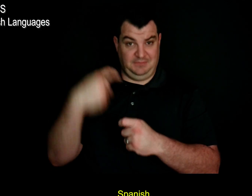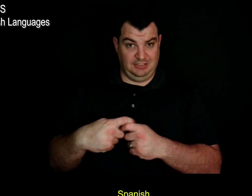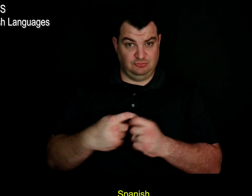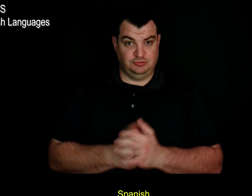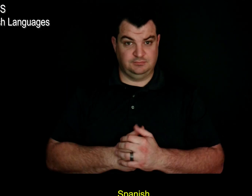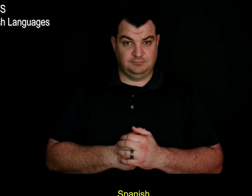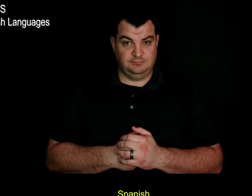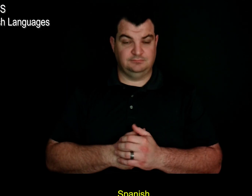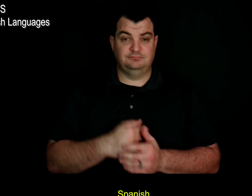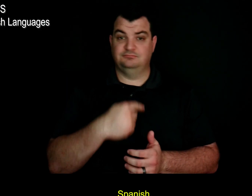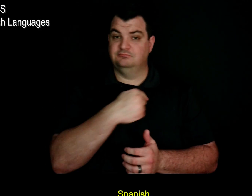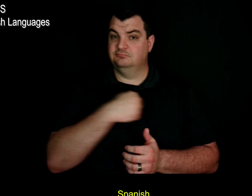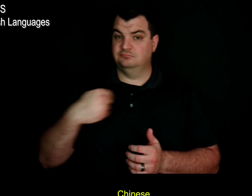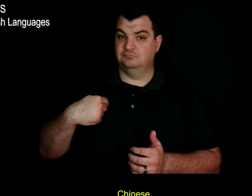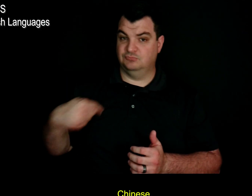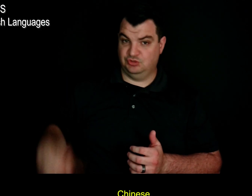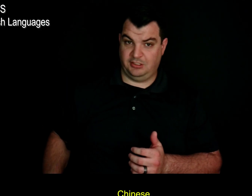Spanish, Chinese,